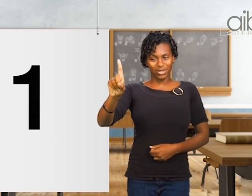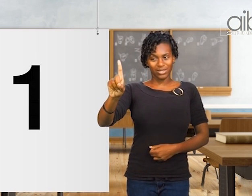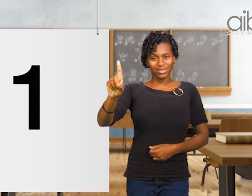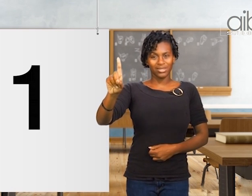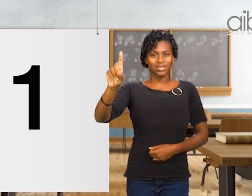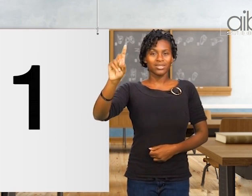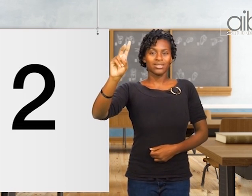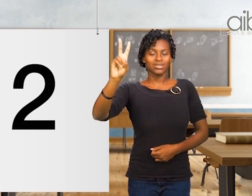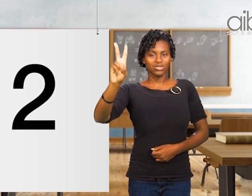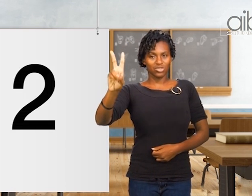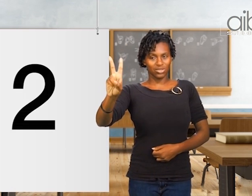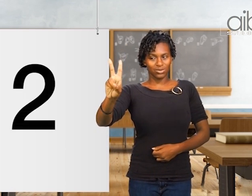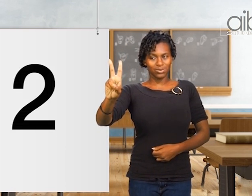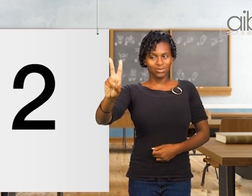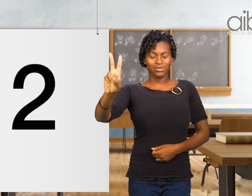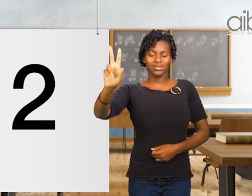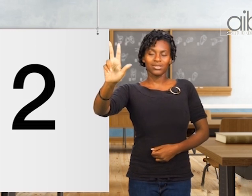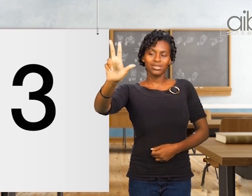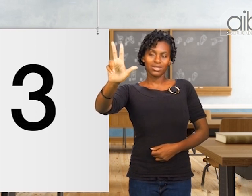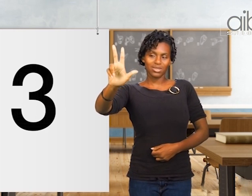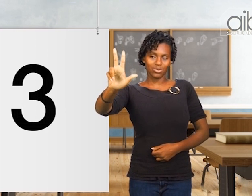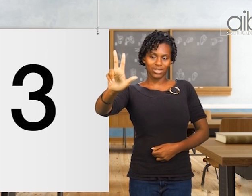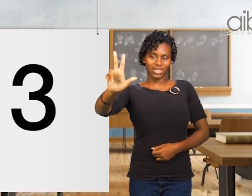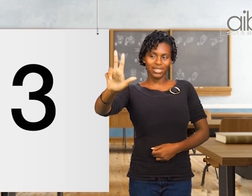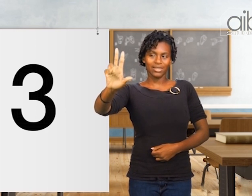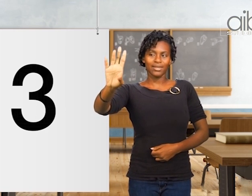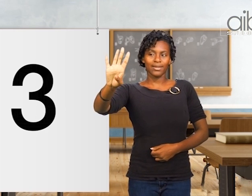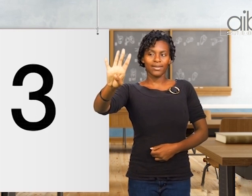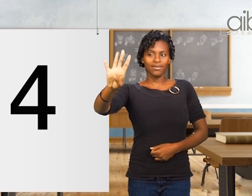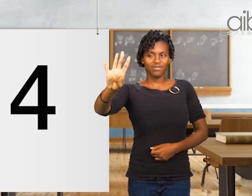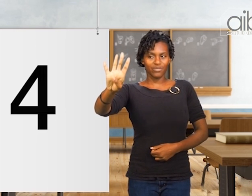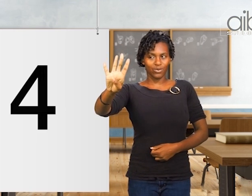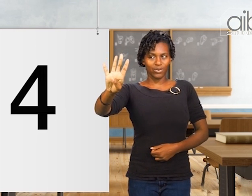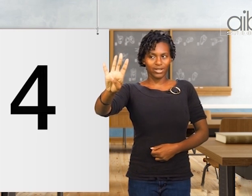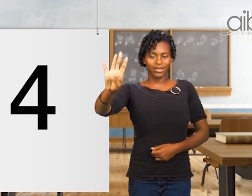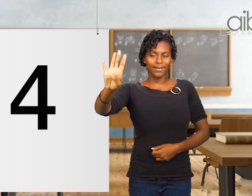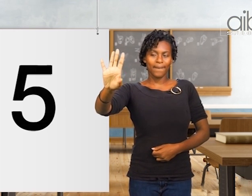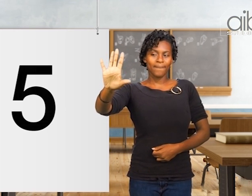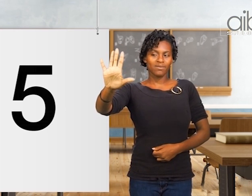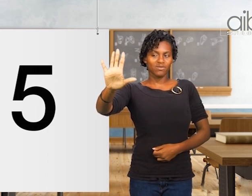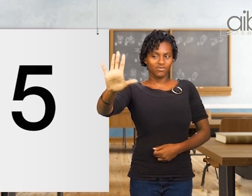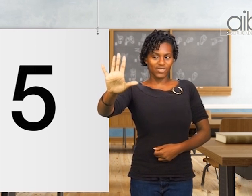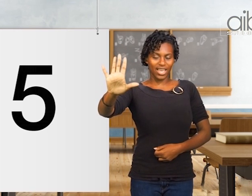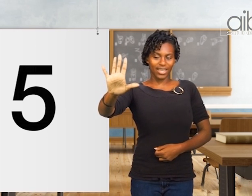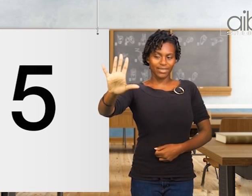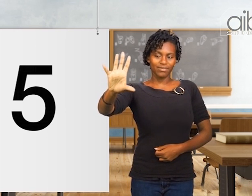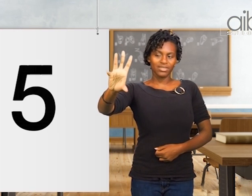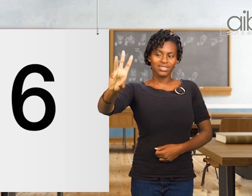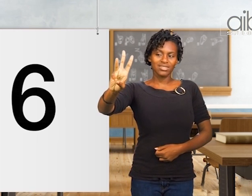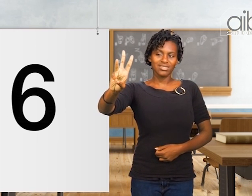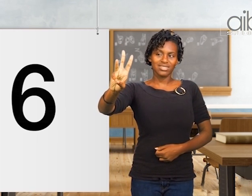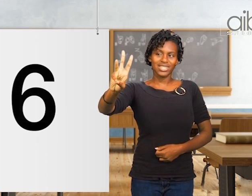1, 2, 3, 4, 5,